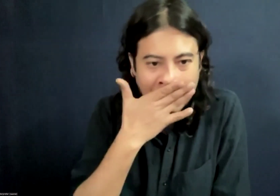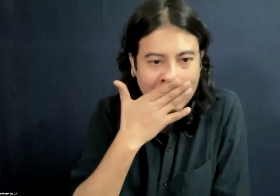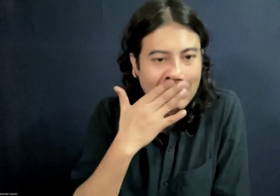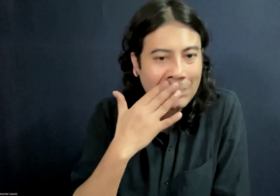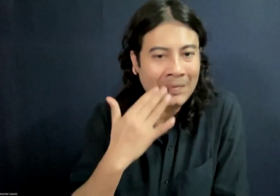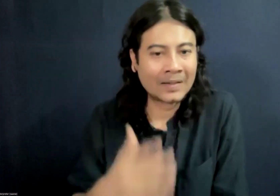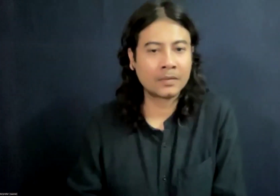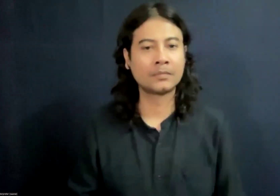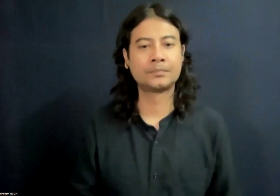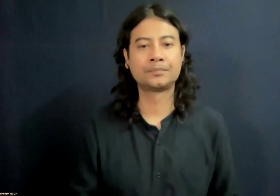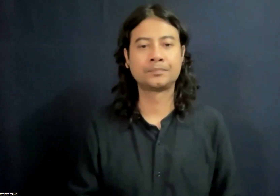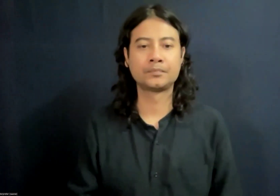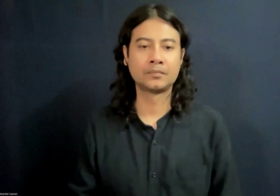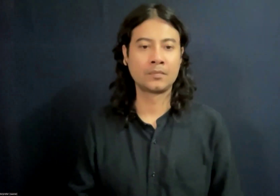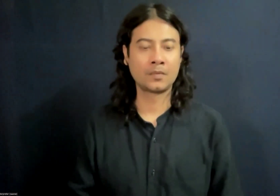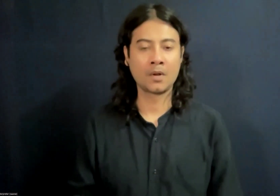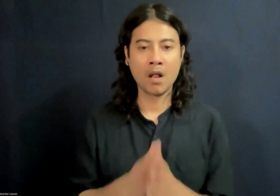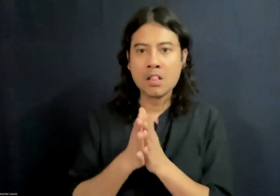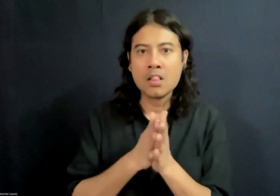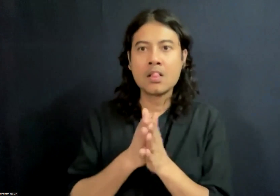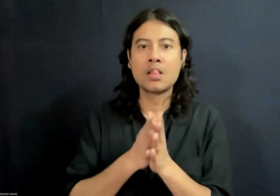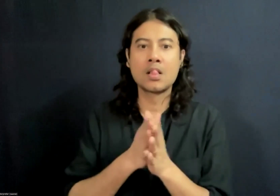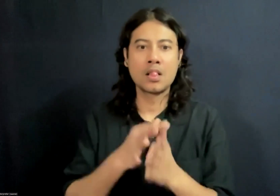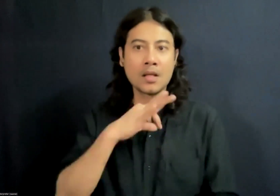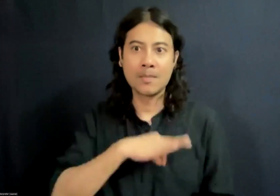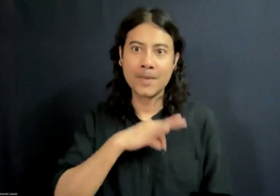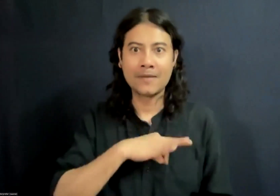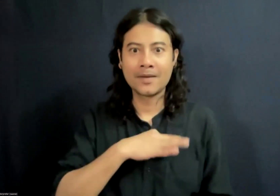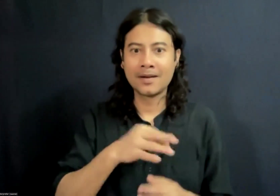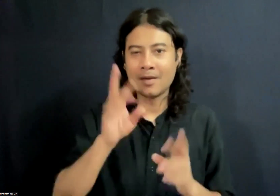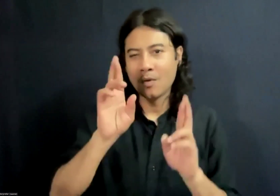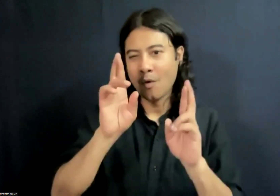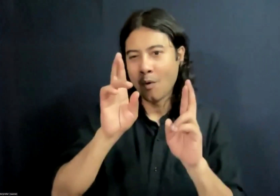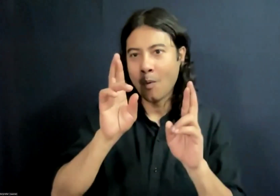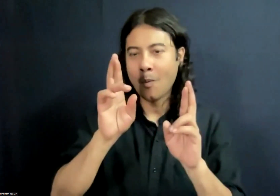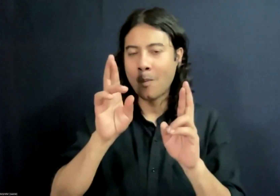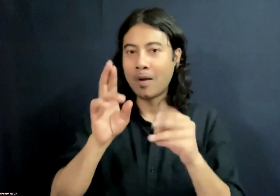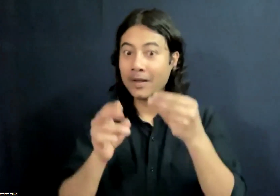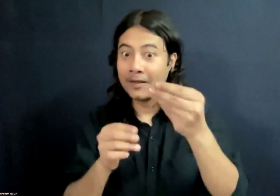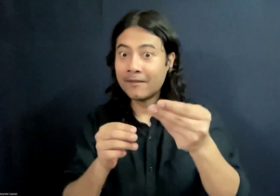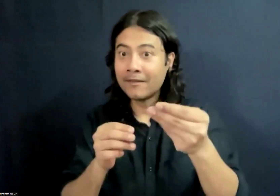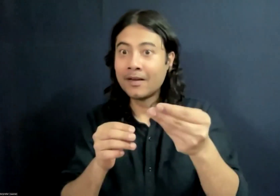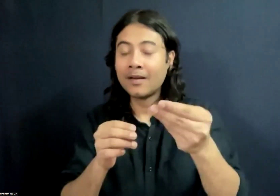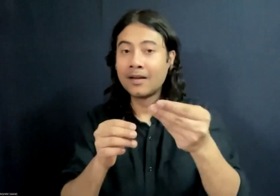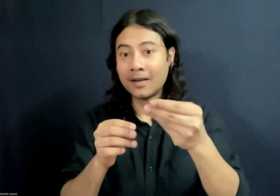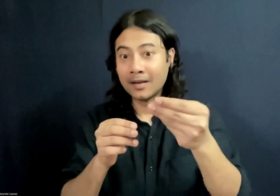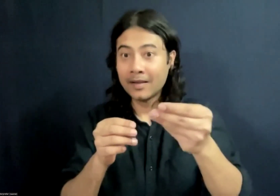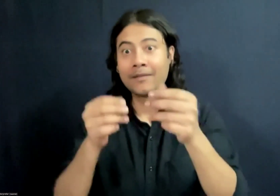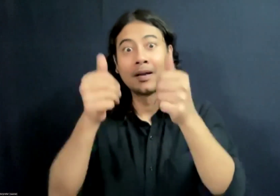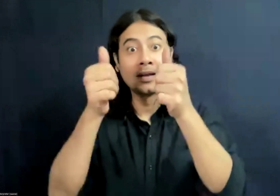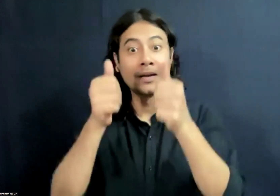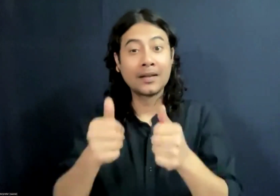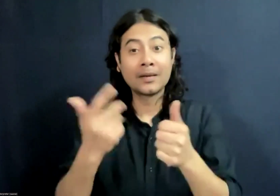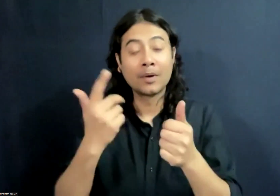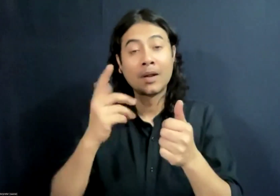Yeah. So this is another second category where people donate money to places because they want to go to Swargloka